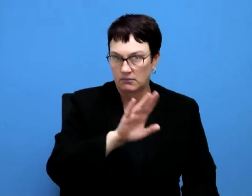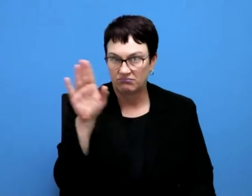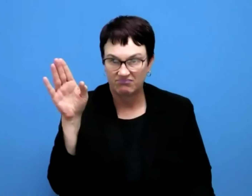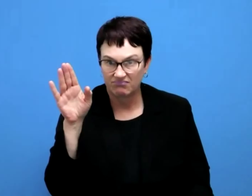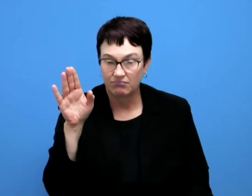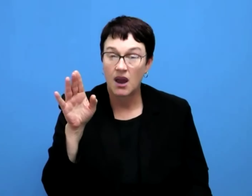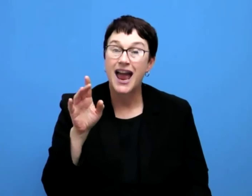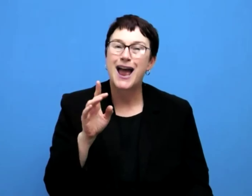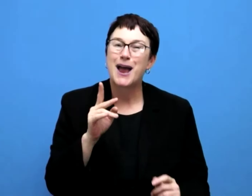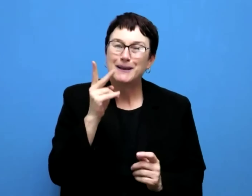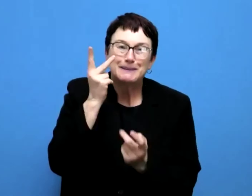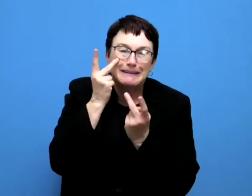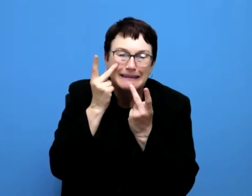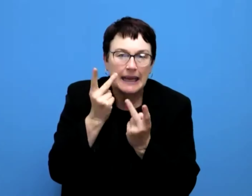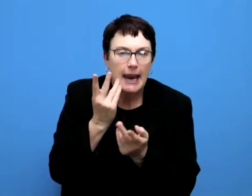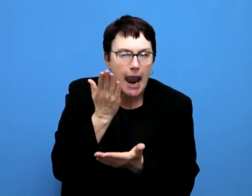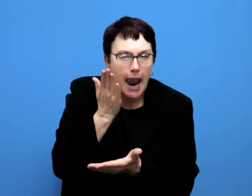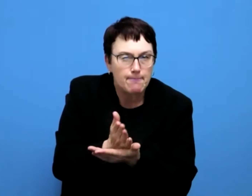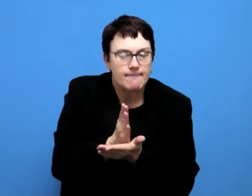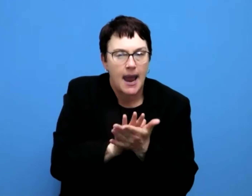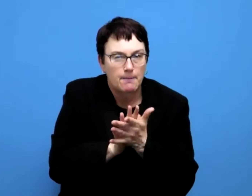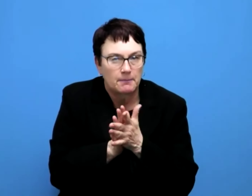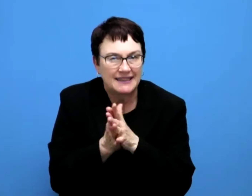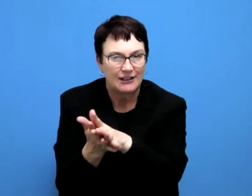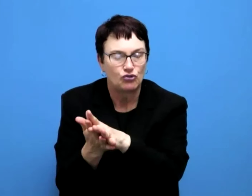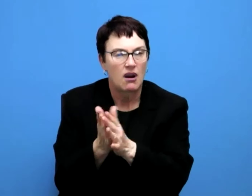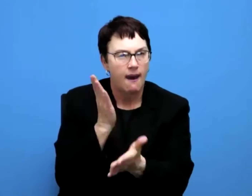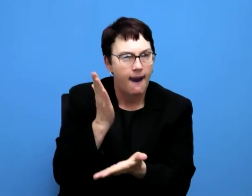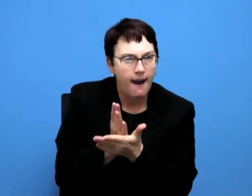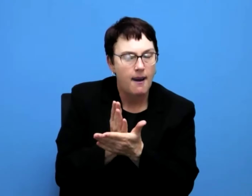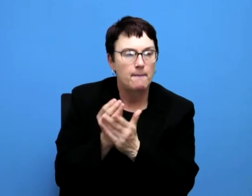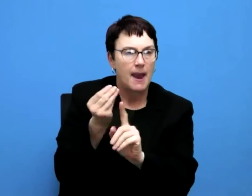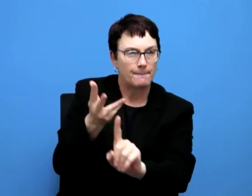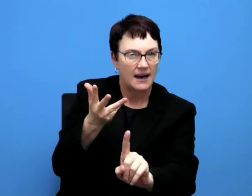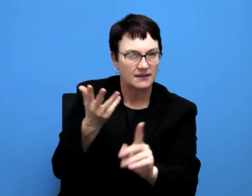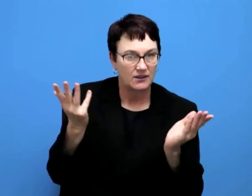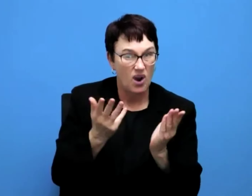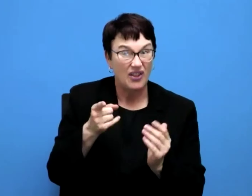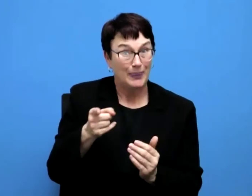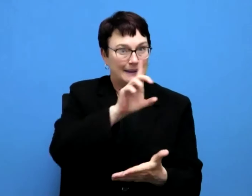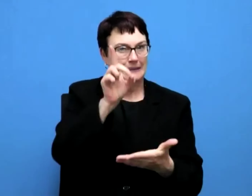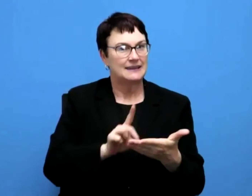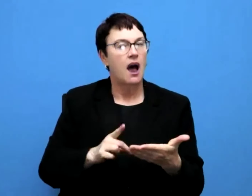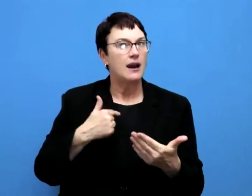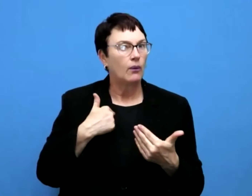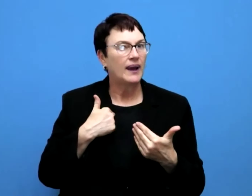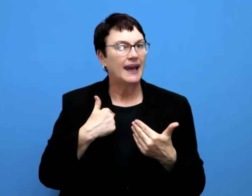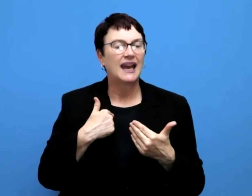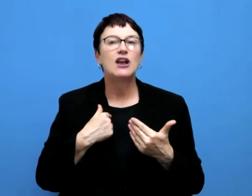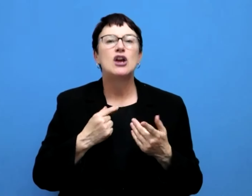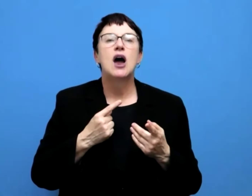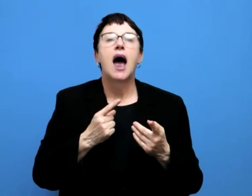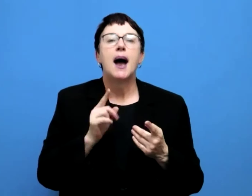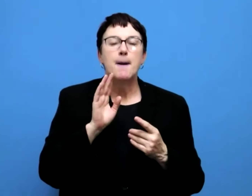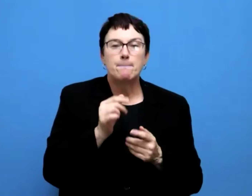designed explicitly to target those hardest to reach. And in design, we forfeited higher numbers in order to reach harder